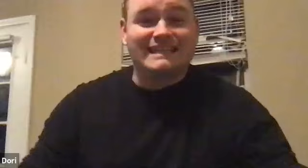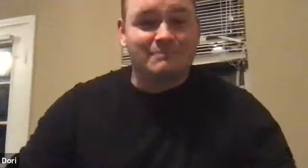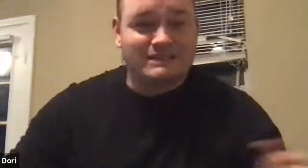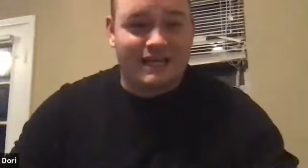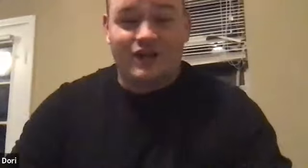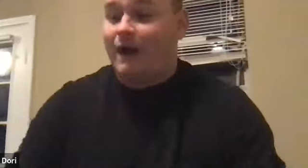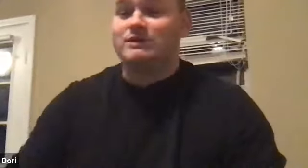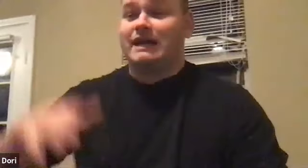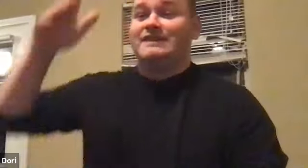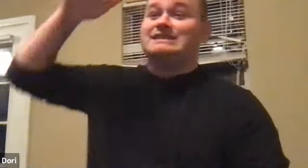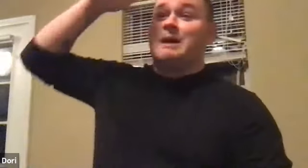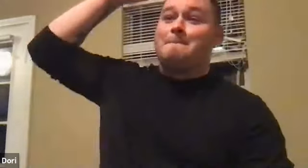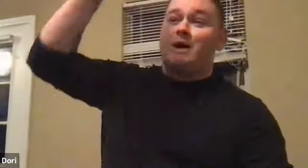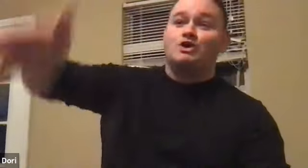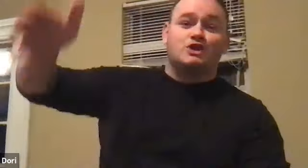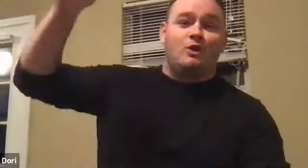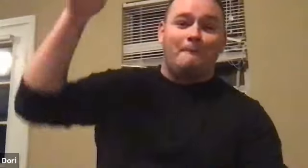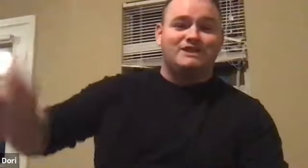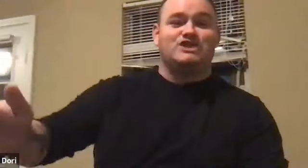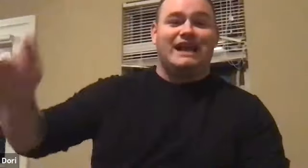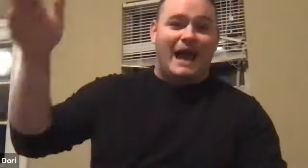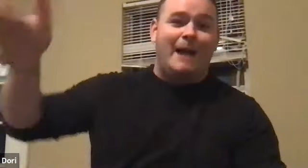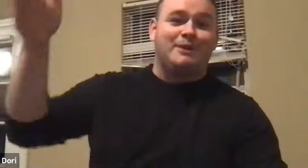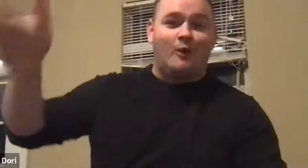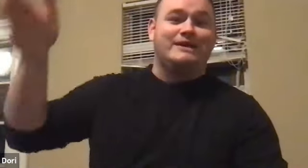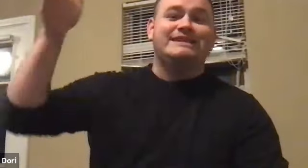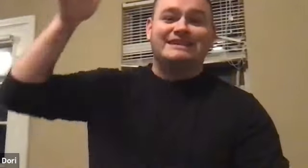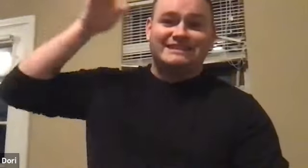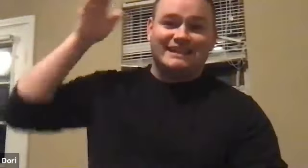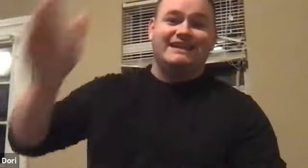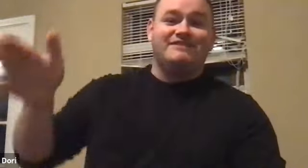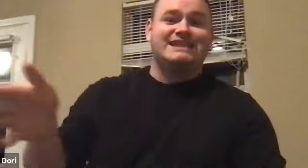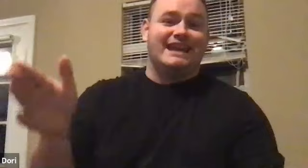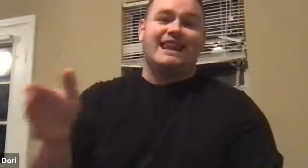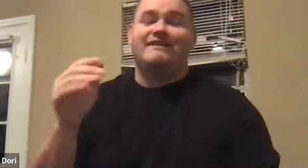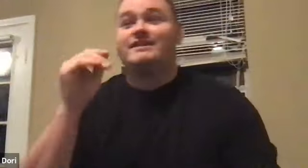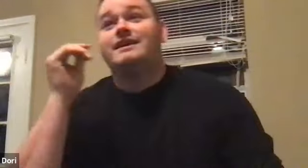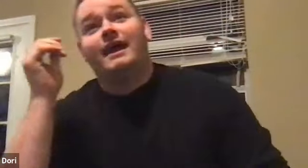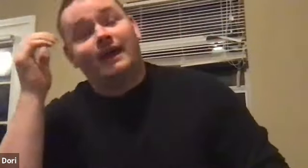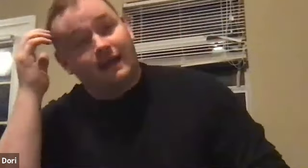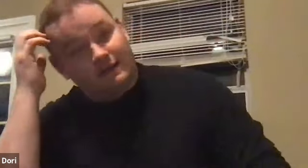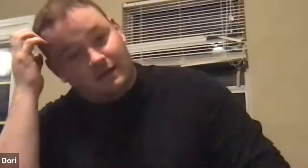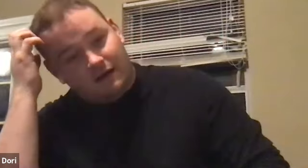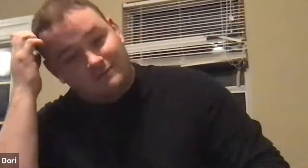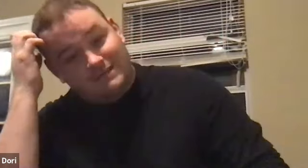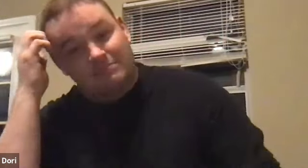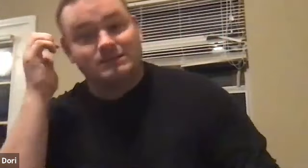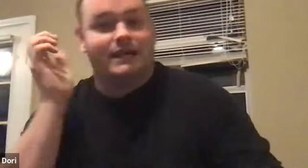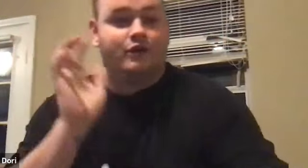6 months later, I was like, this is a personal mission. I'm going to give this kid a life. And 6 months later, me